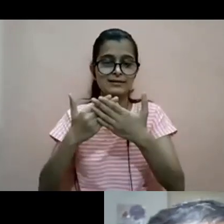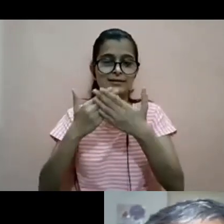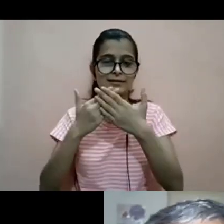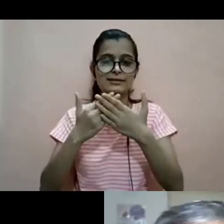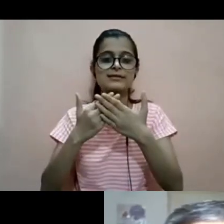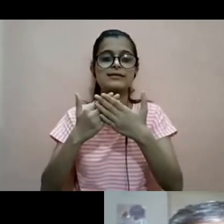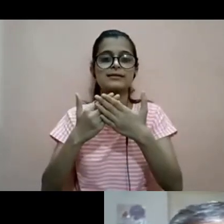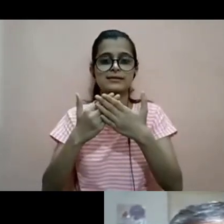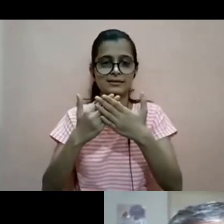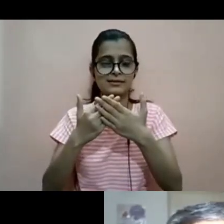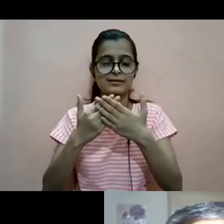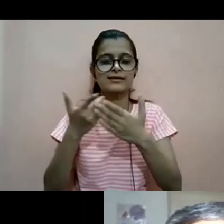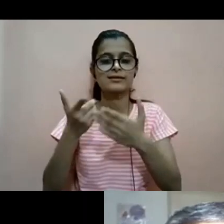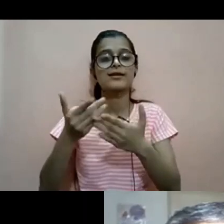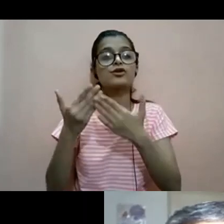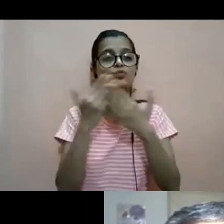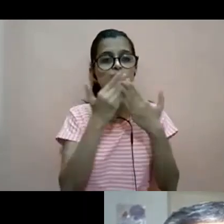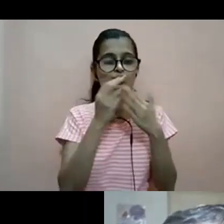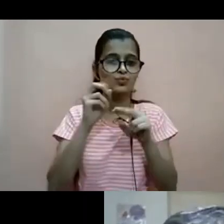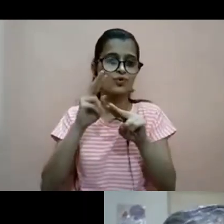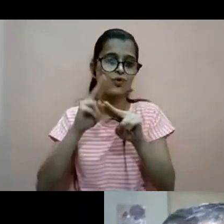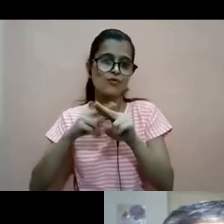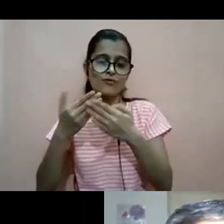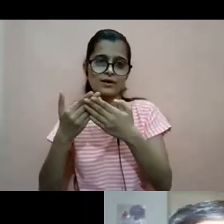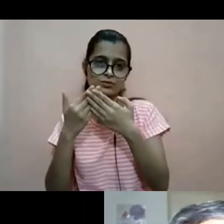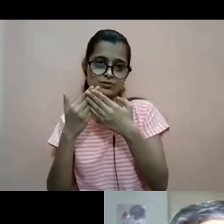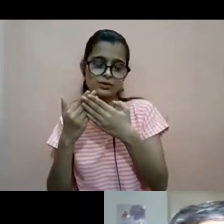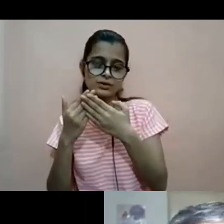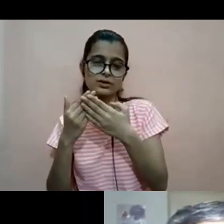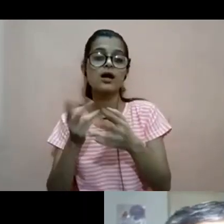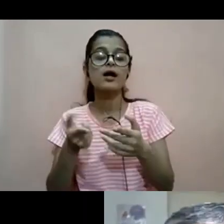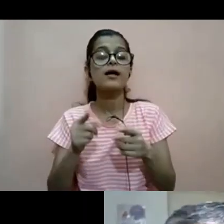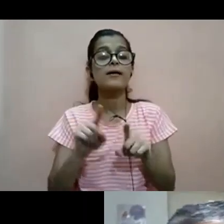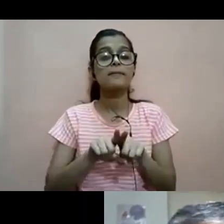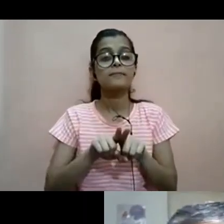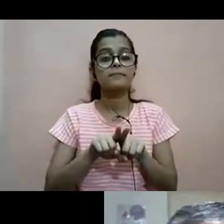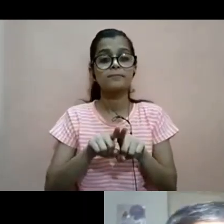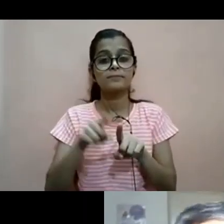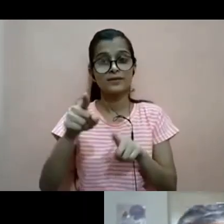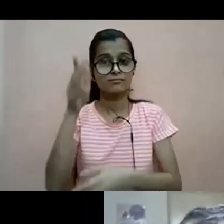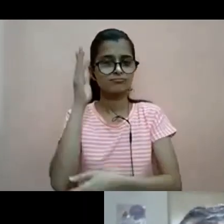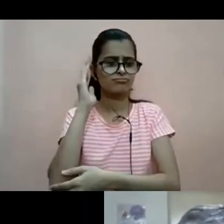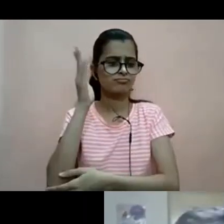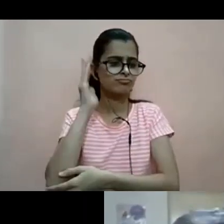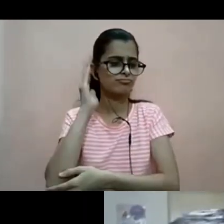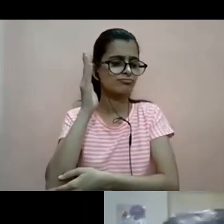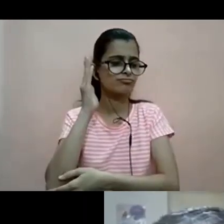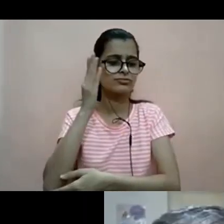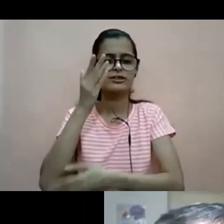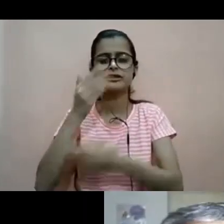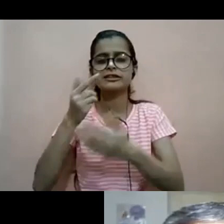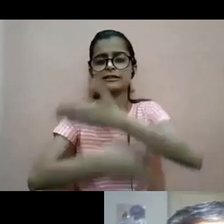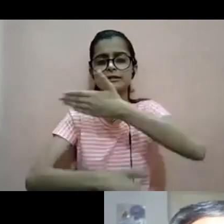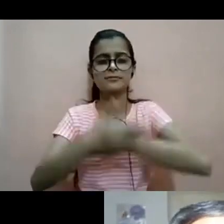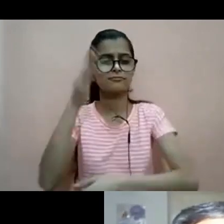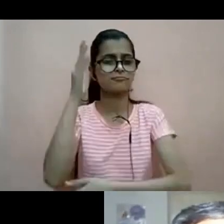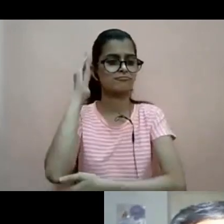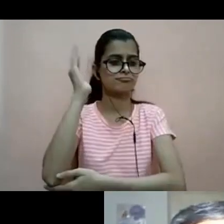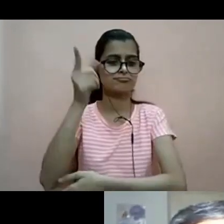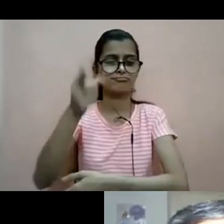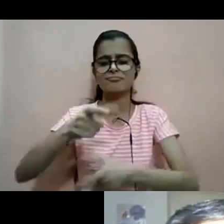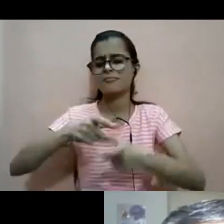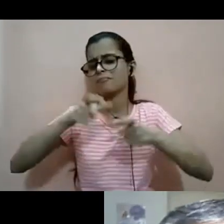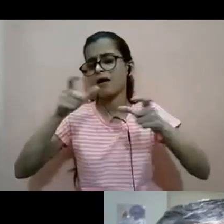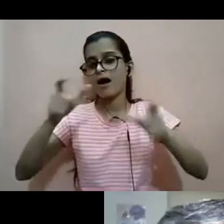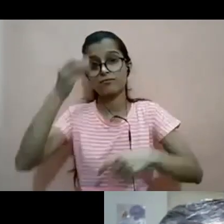in the School of Education. And he's a major disability studies scholar. He's a major scholar. When he sets